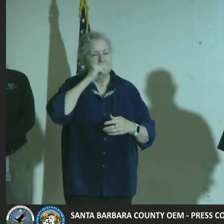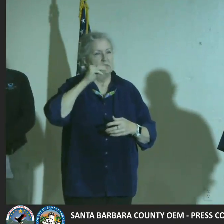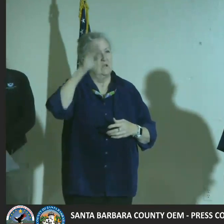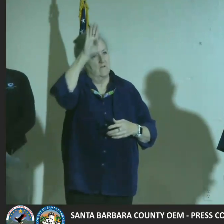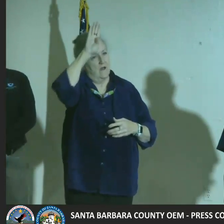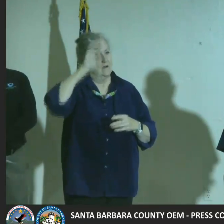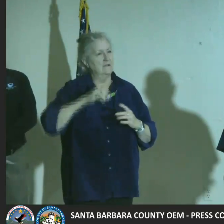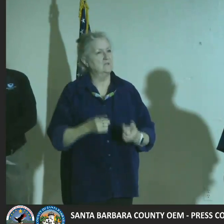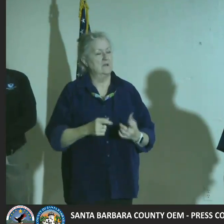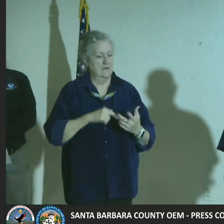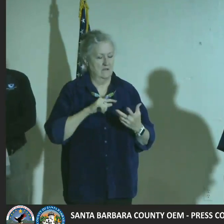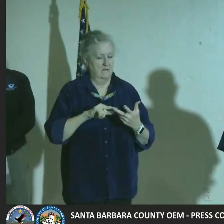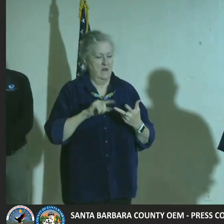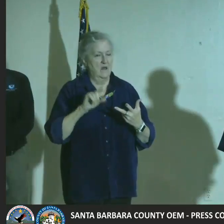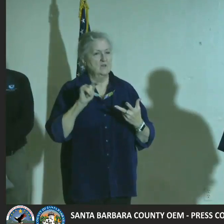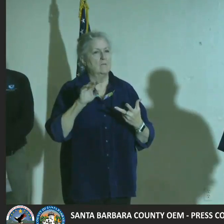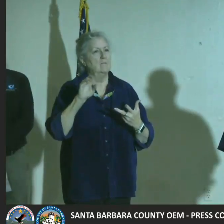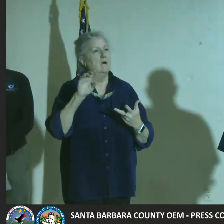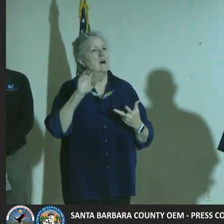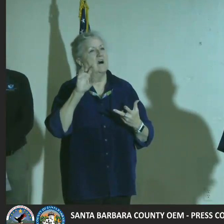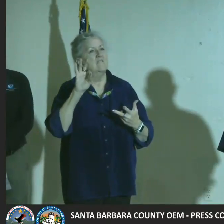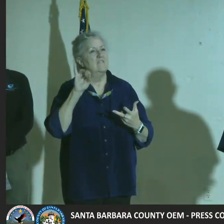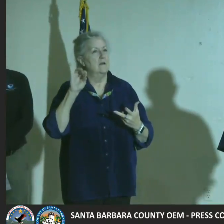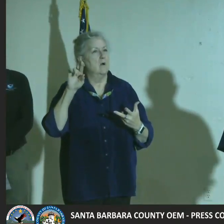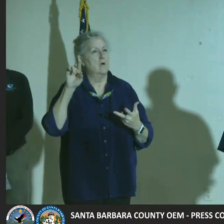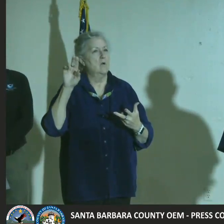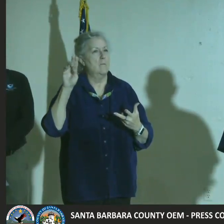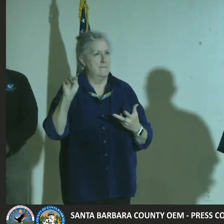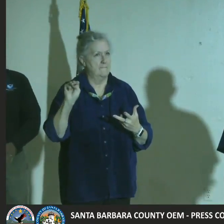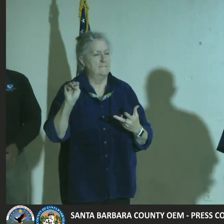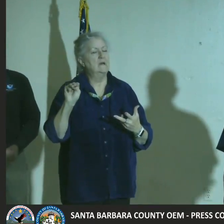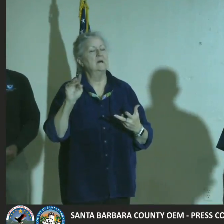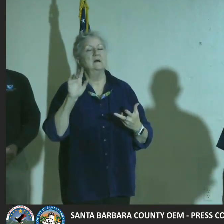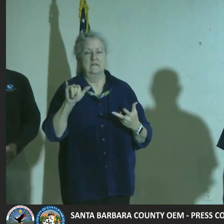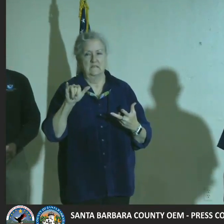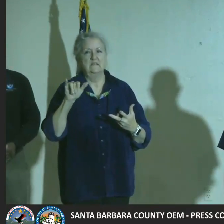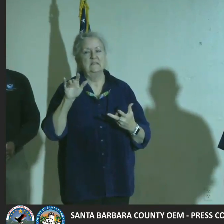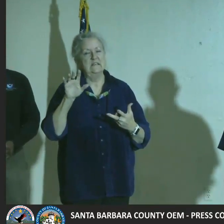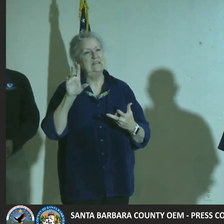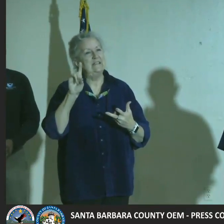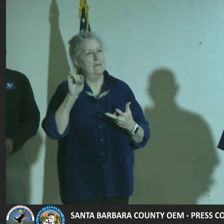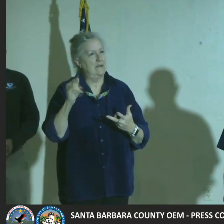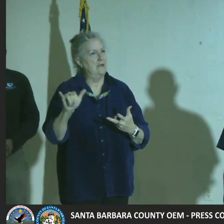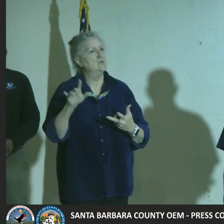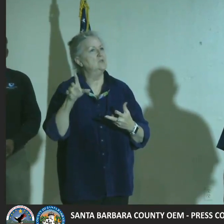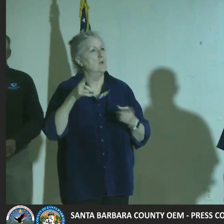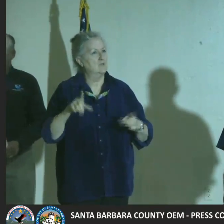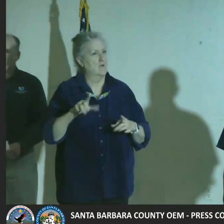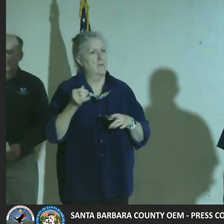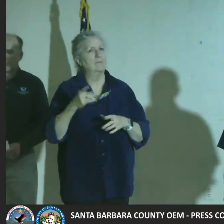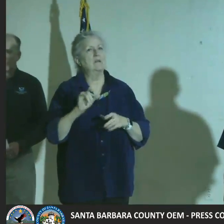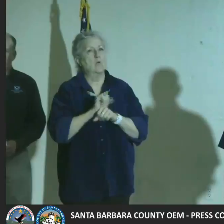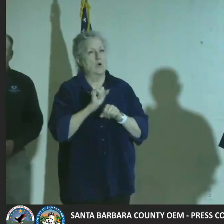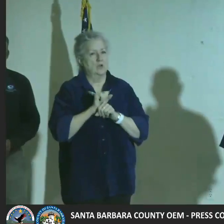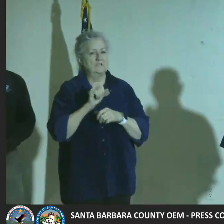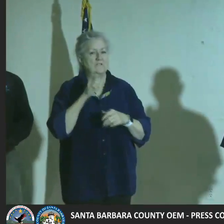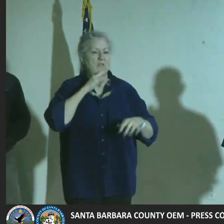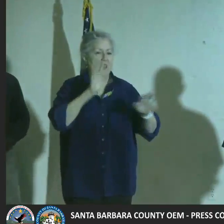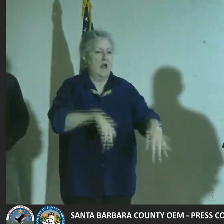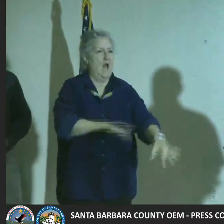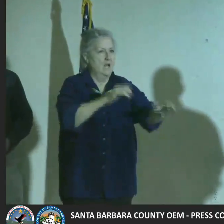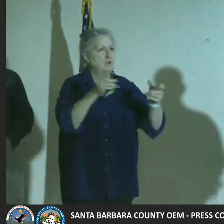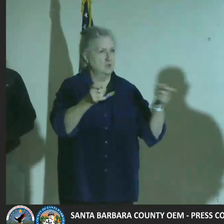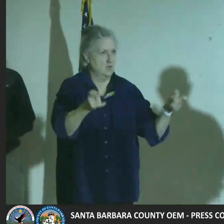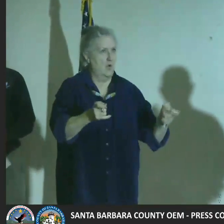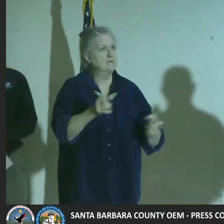Third will be Tom Fayram, Fayram. He's the Deputy Director of the Public Works Flood Control for